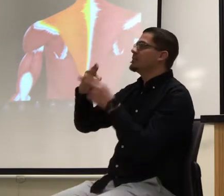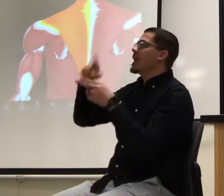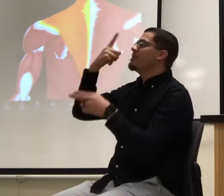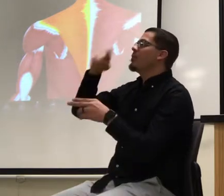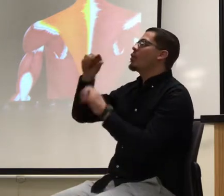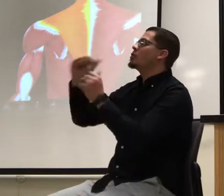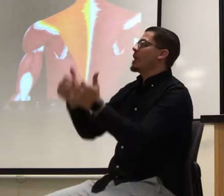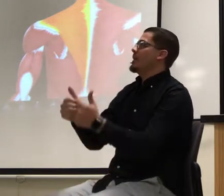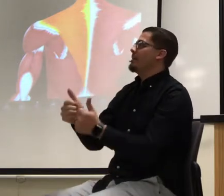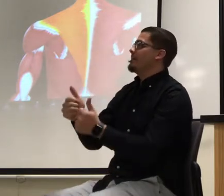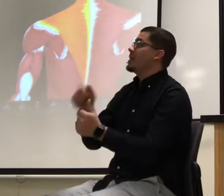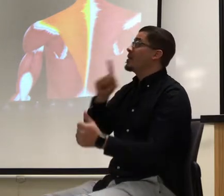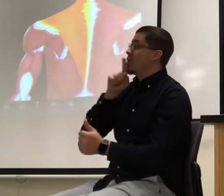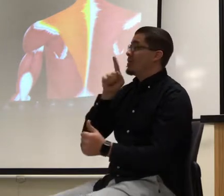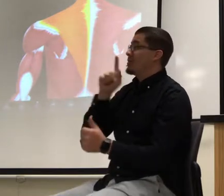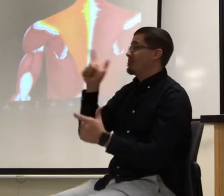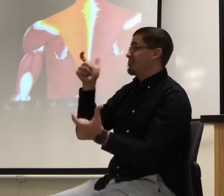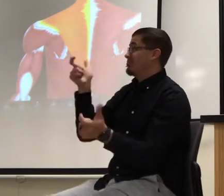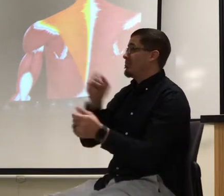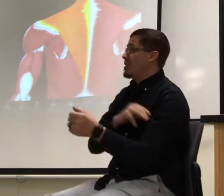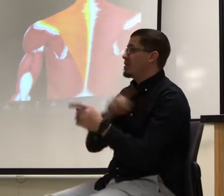different parts.